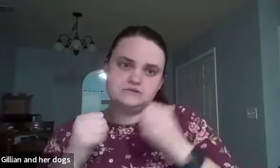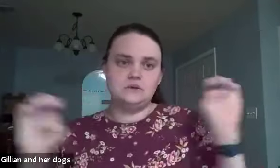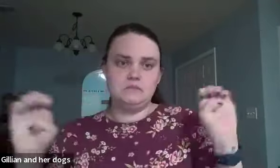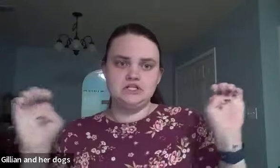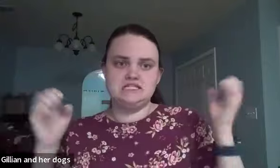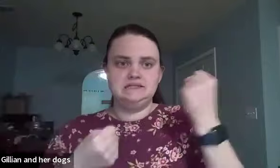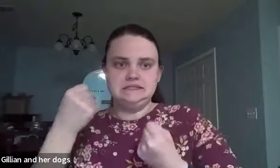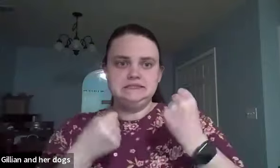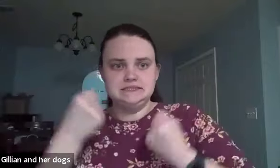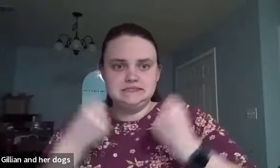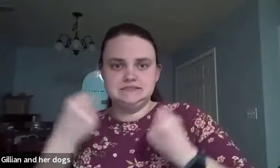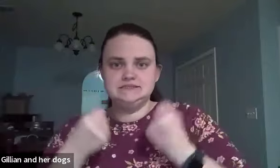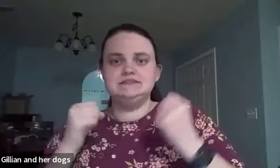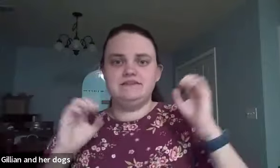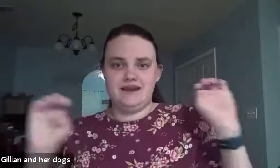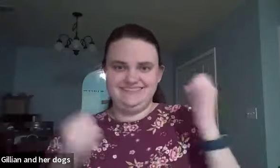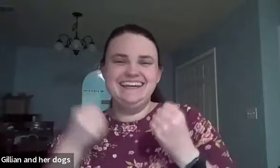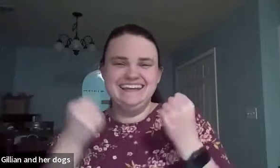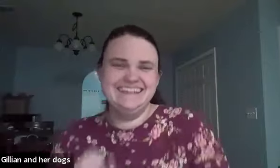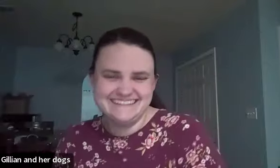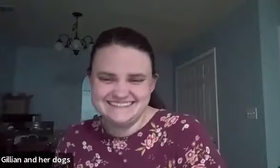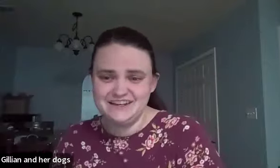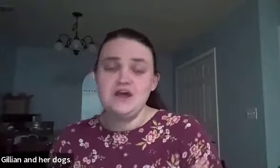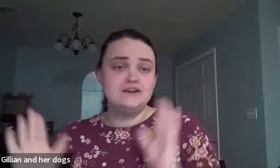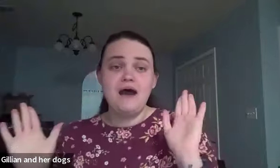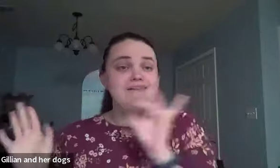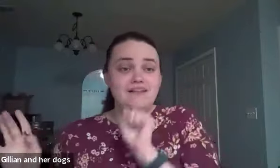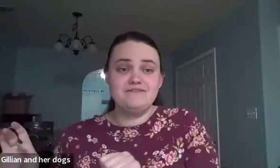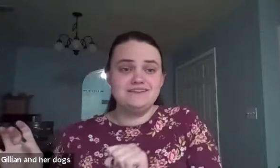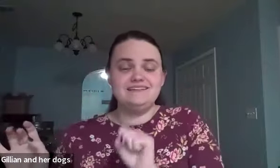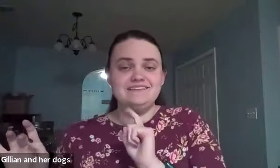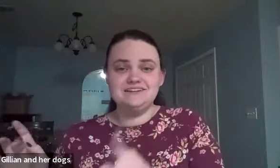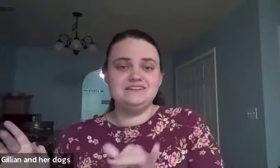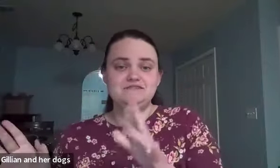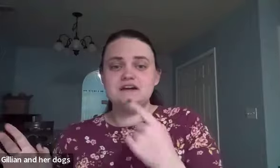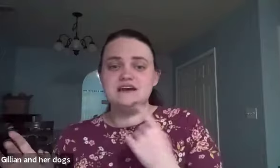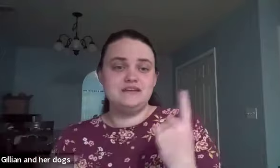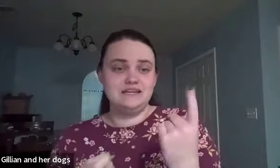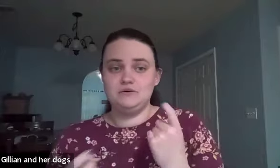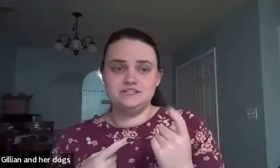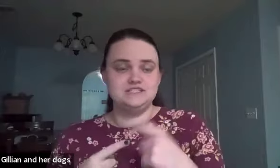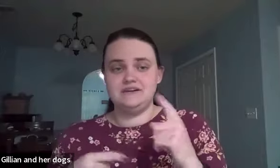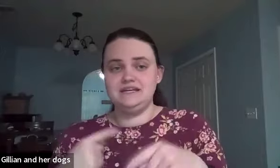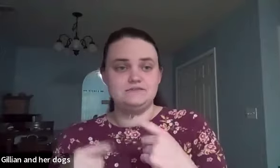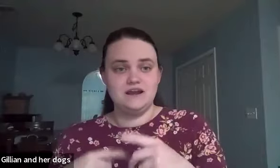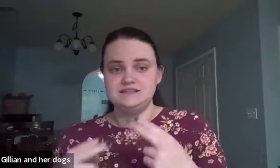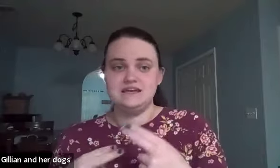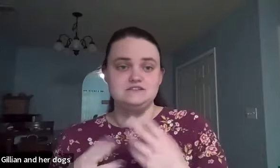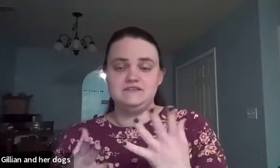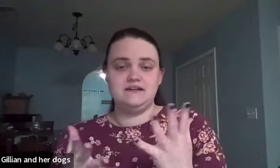too. So emergency that. No, I love it. Like literally, if you guys have any questions of any different kinds of signs or anything